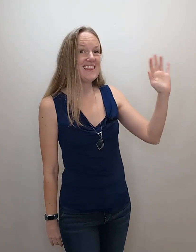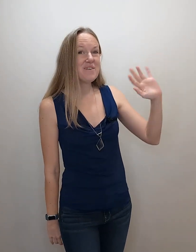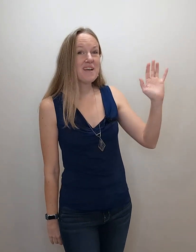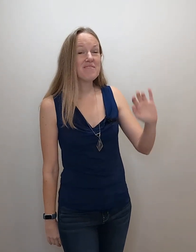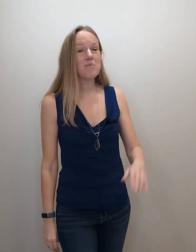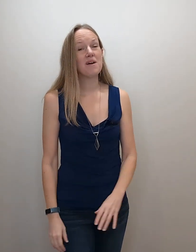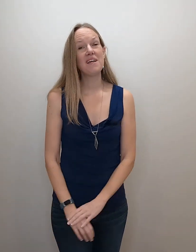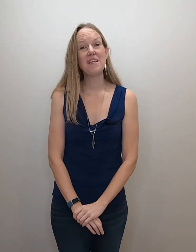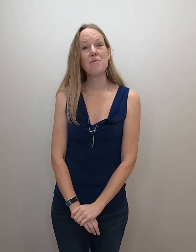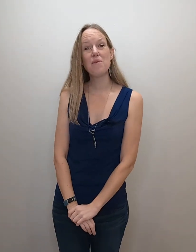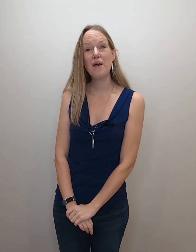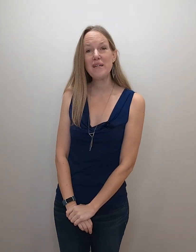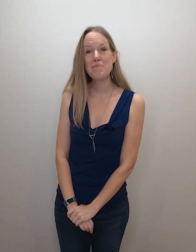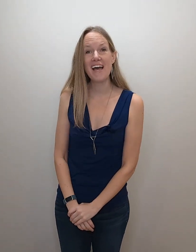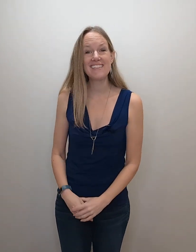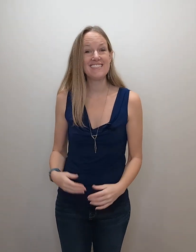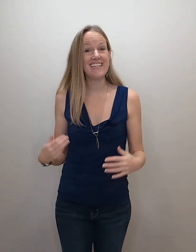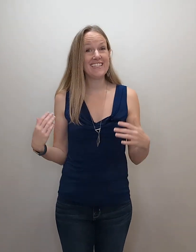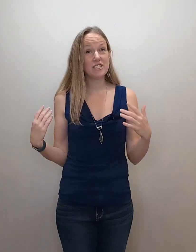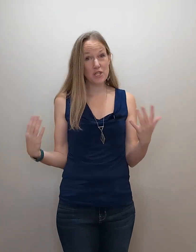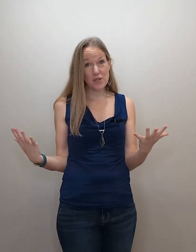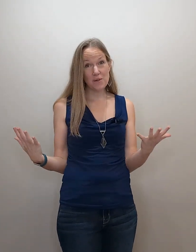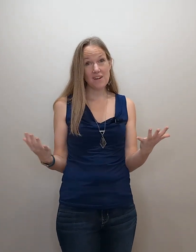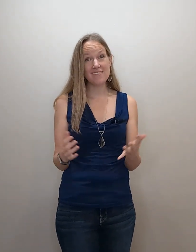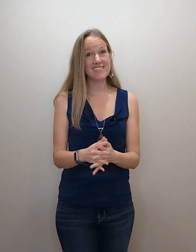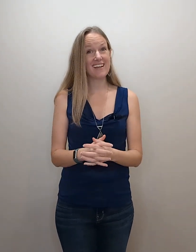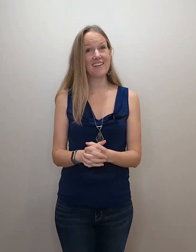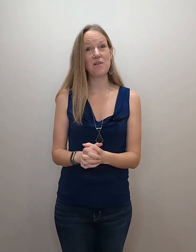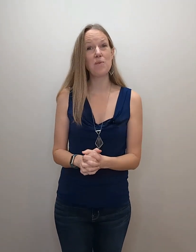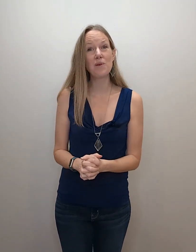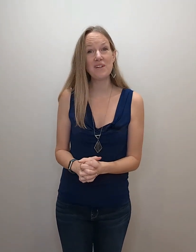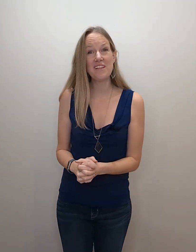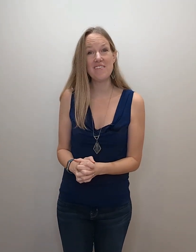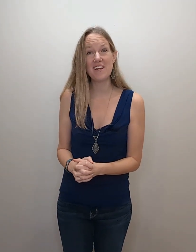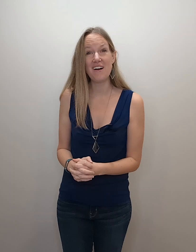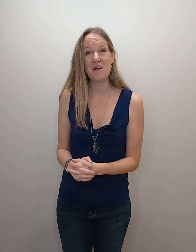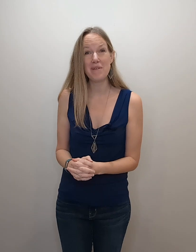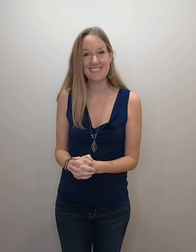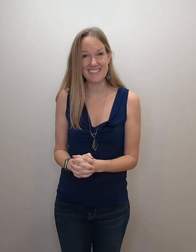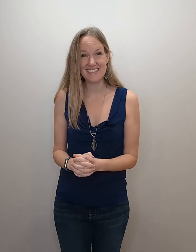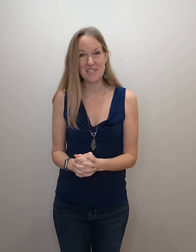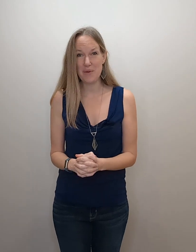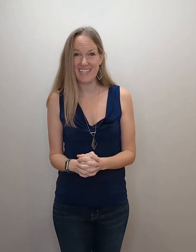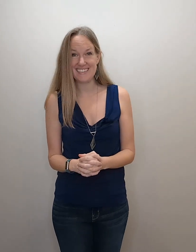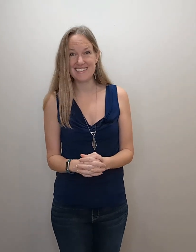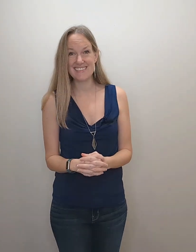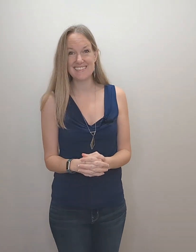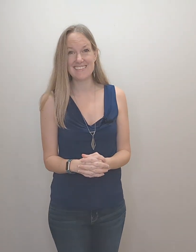Hello everyone, and welcome back to day 2 of signing Worthy of It All by Cece Winans.